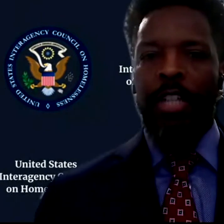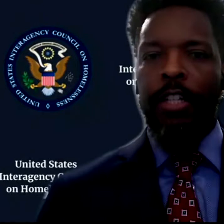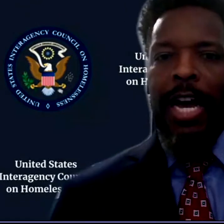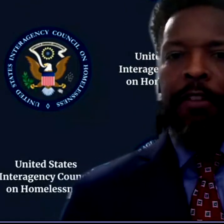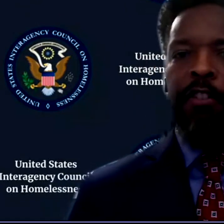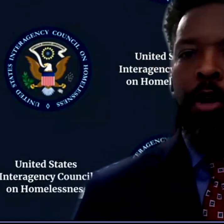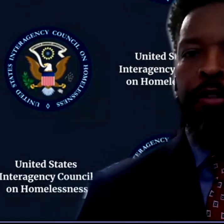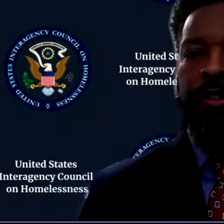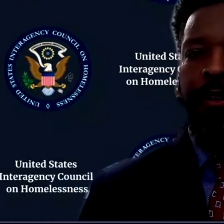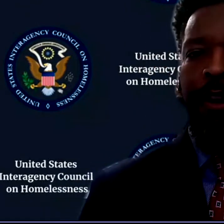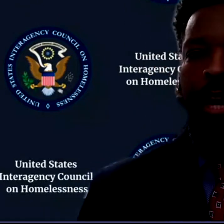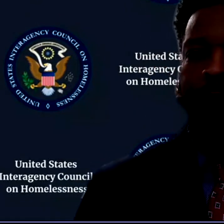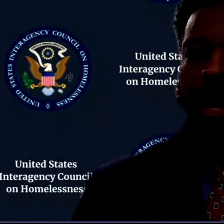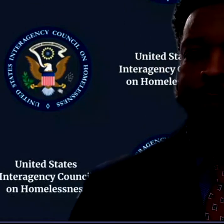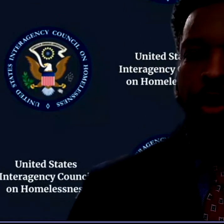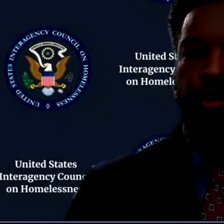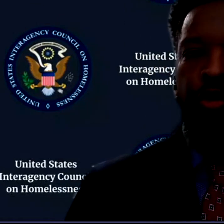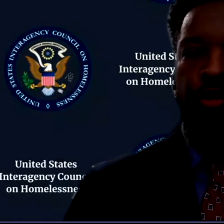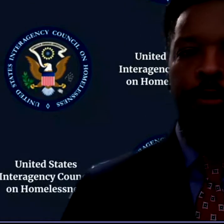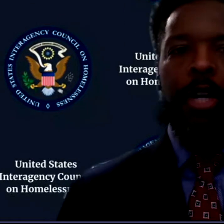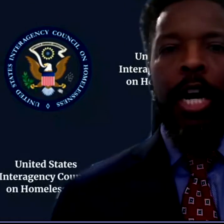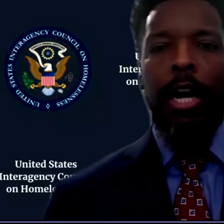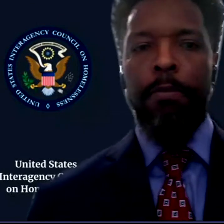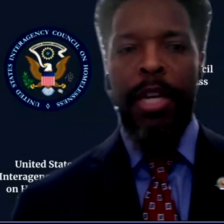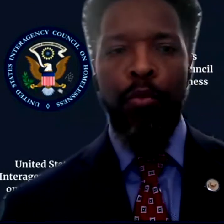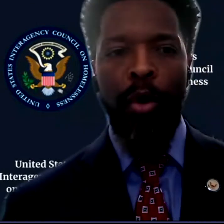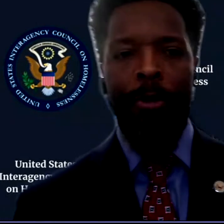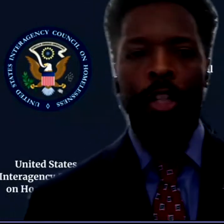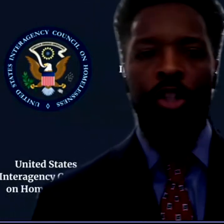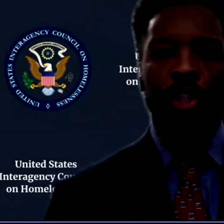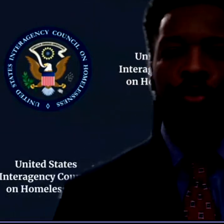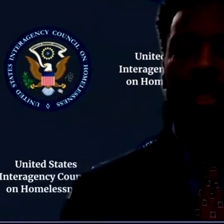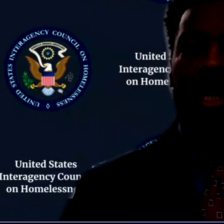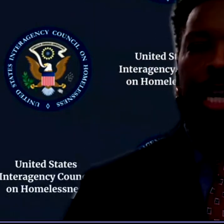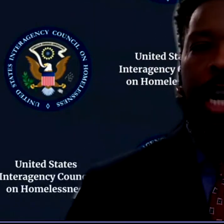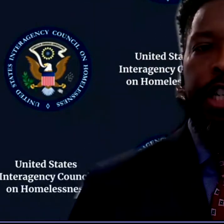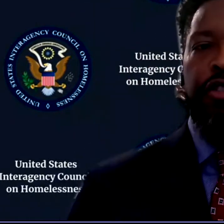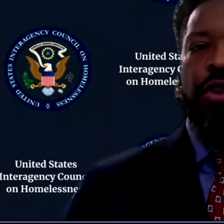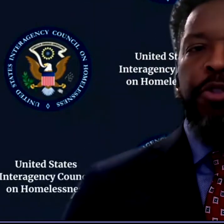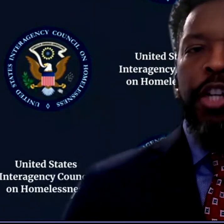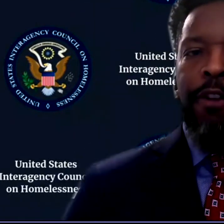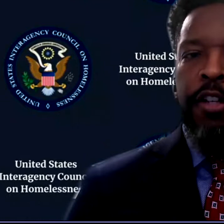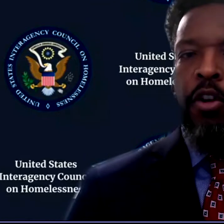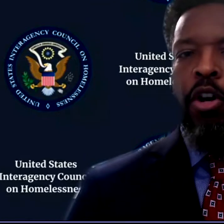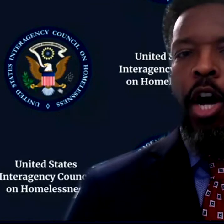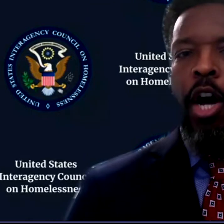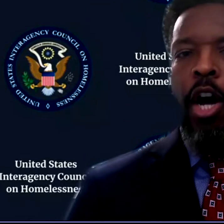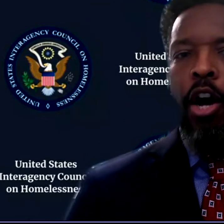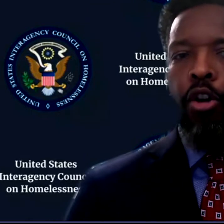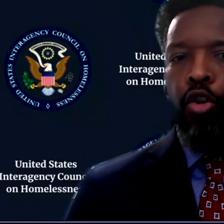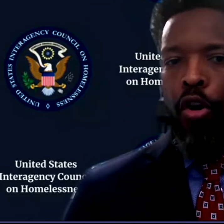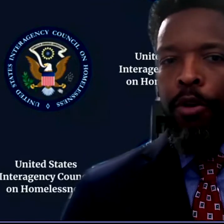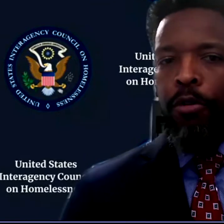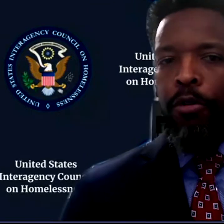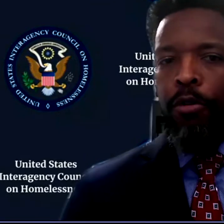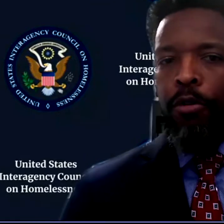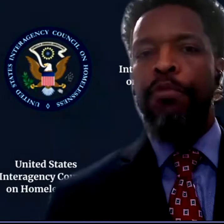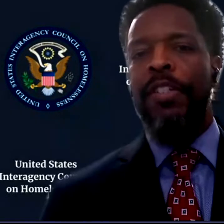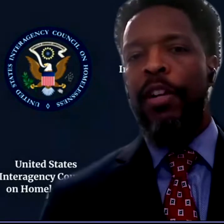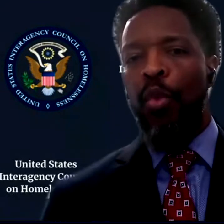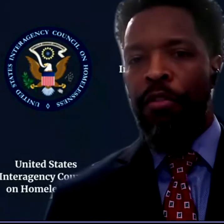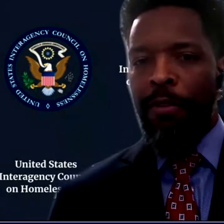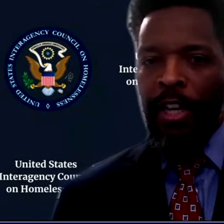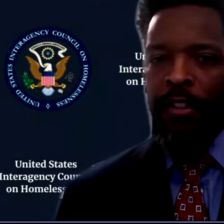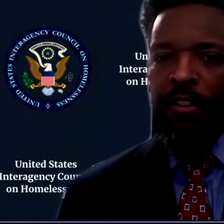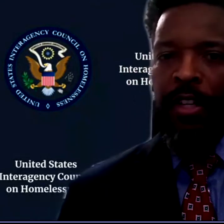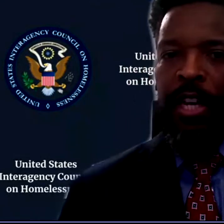A pandemic that's taken the lives of most of our vulnerable men, women, and children, a disruption of our so-called normal,